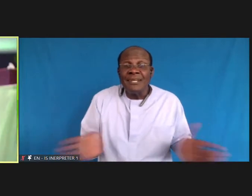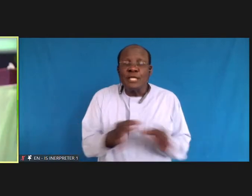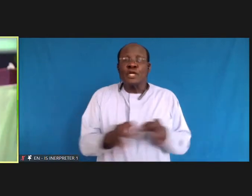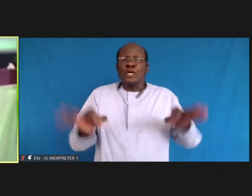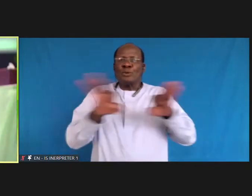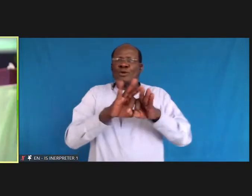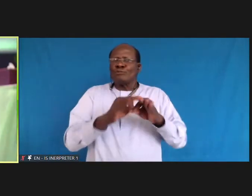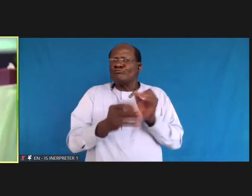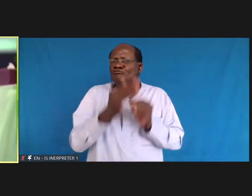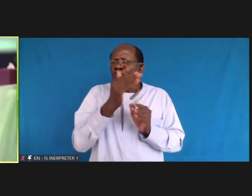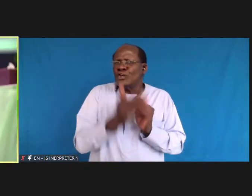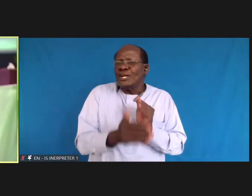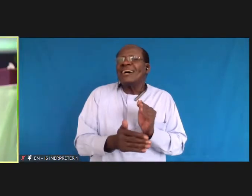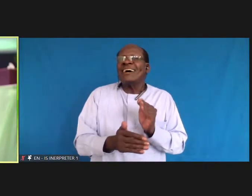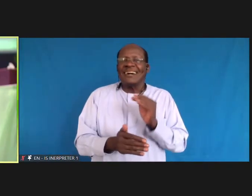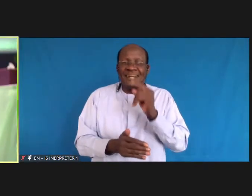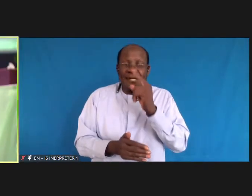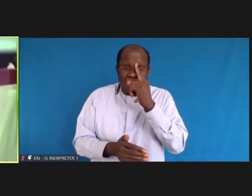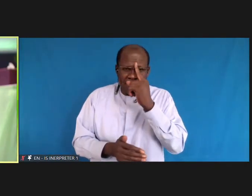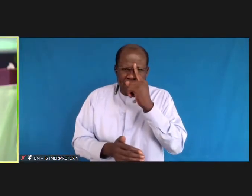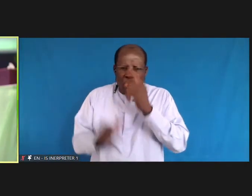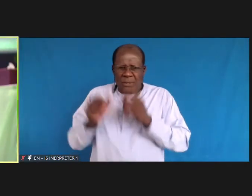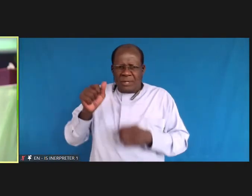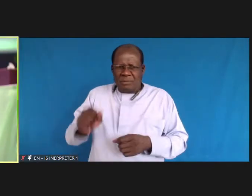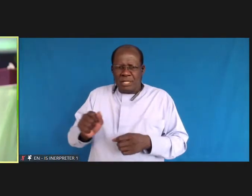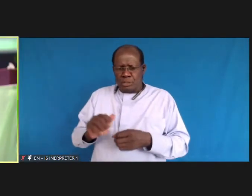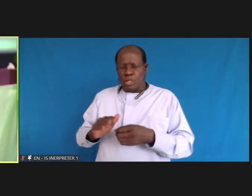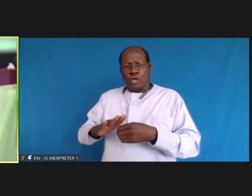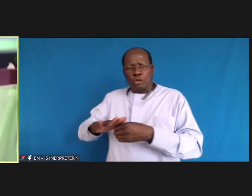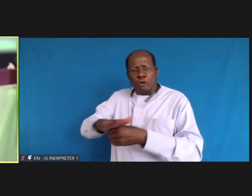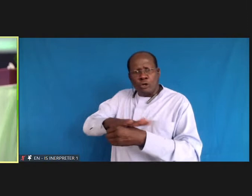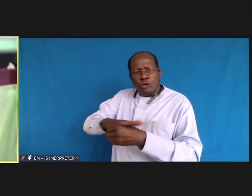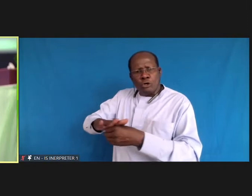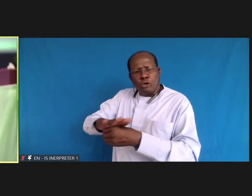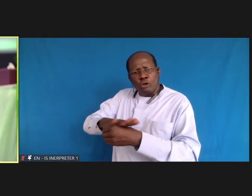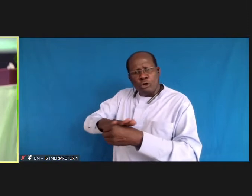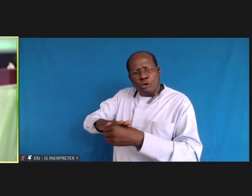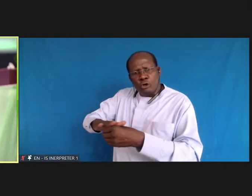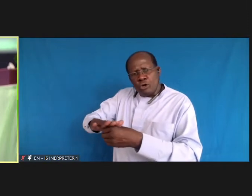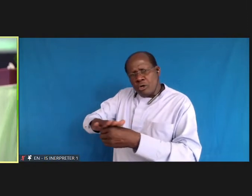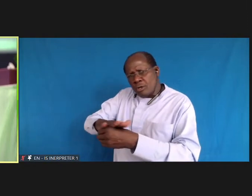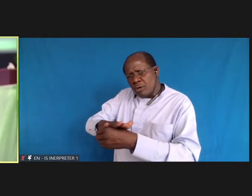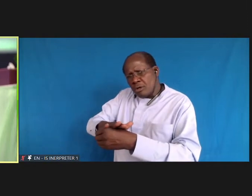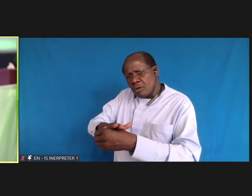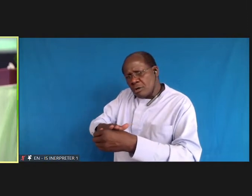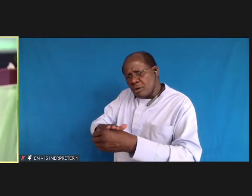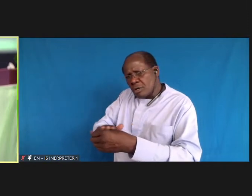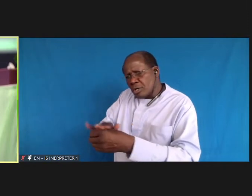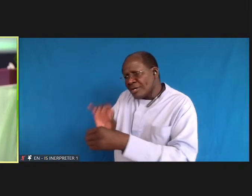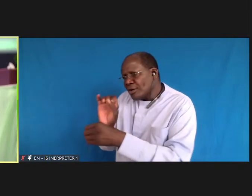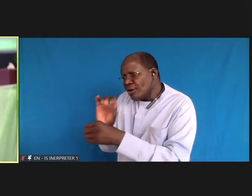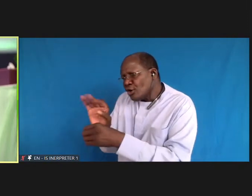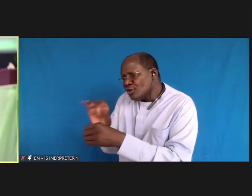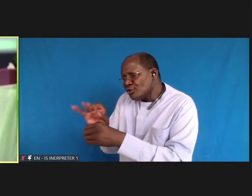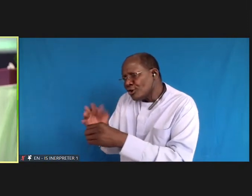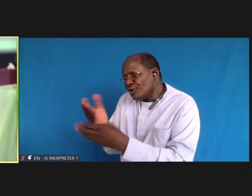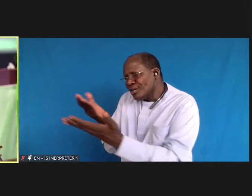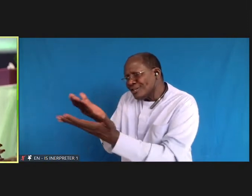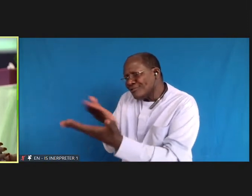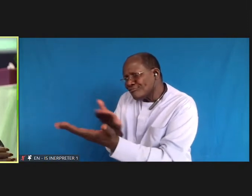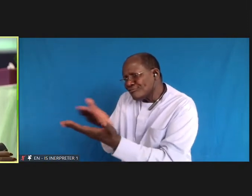youth and grassroots organization. We should also consult and also collaborate with them.